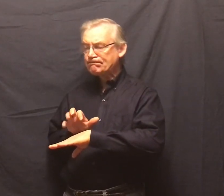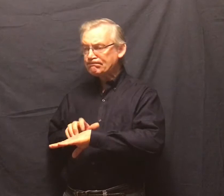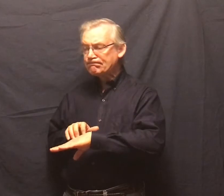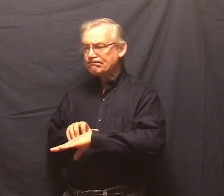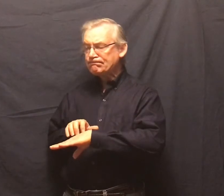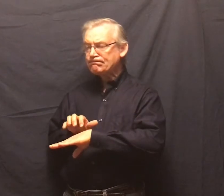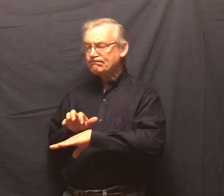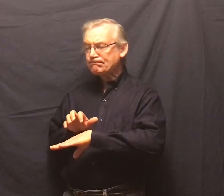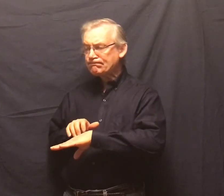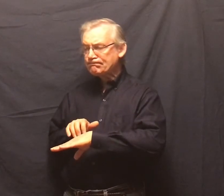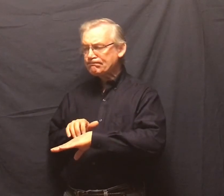"George?"